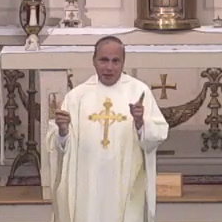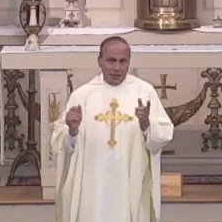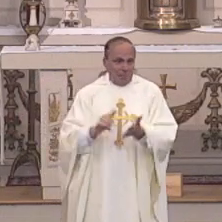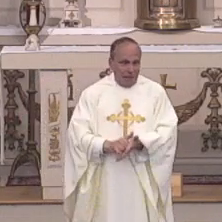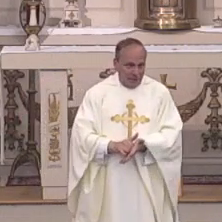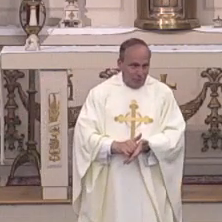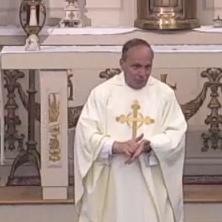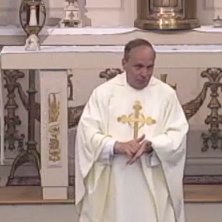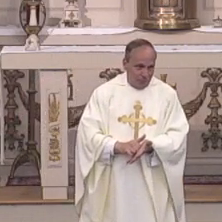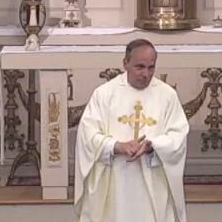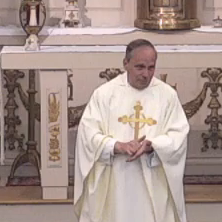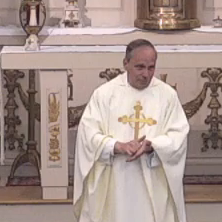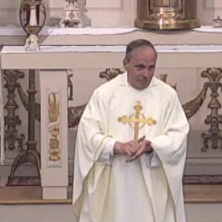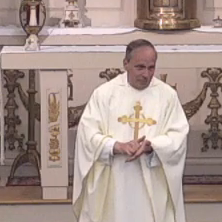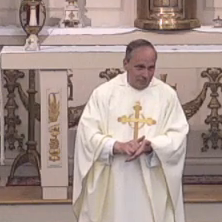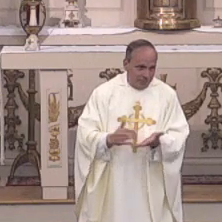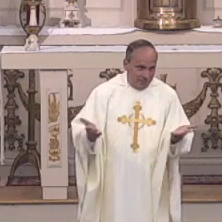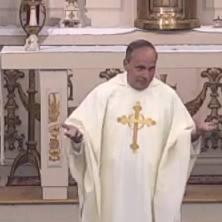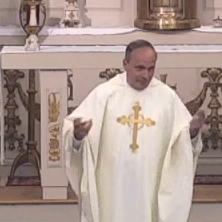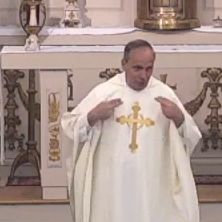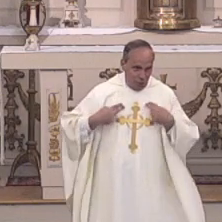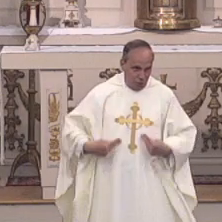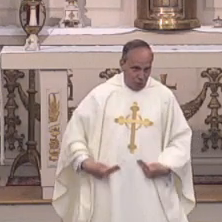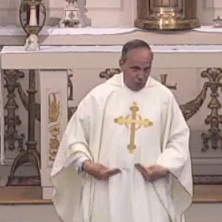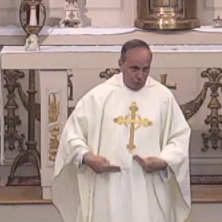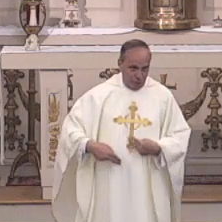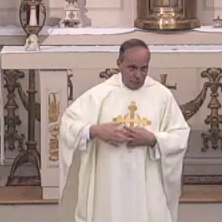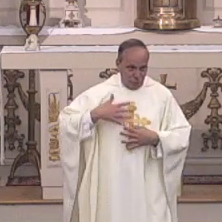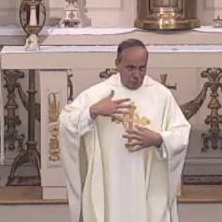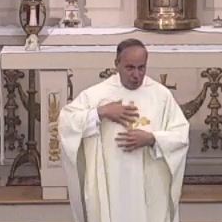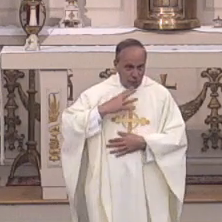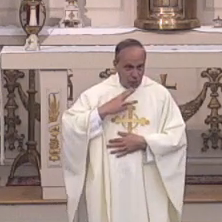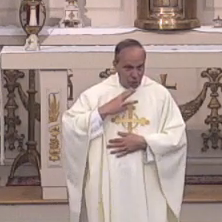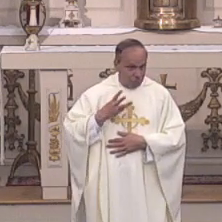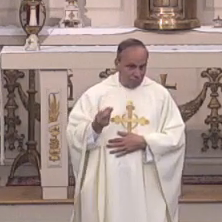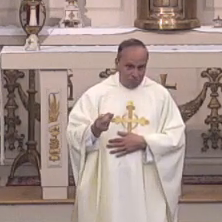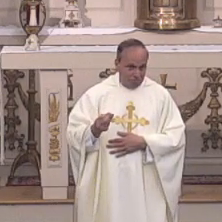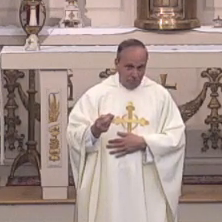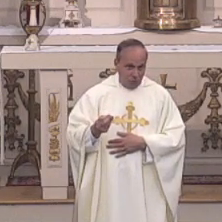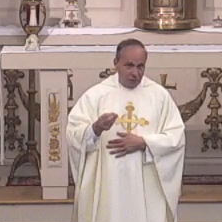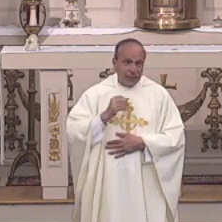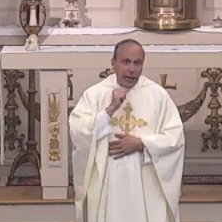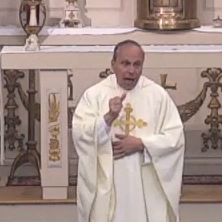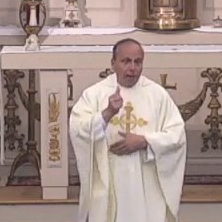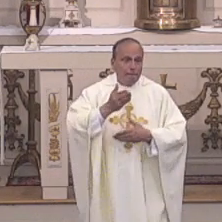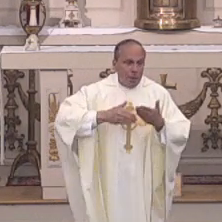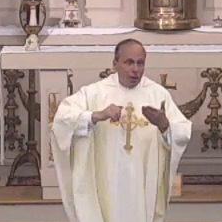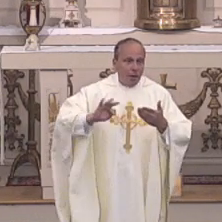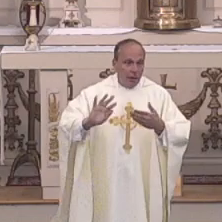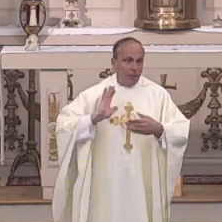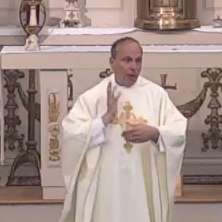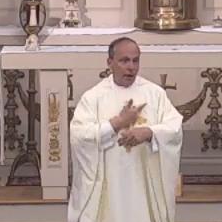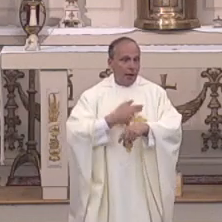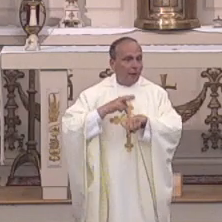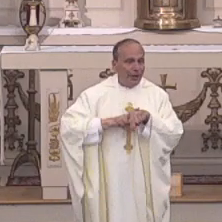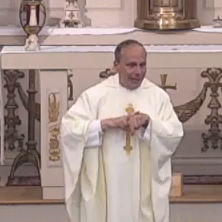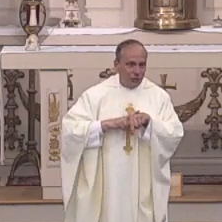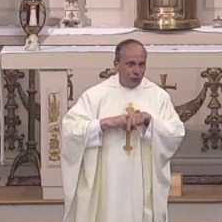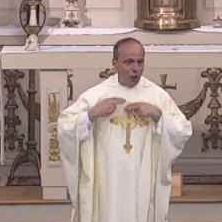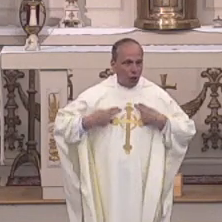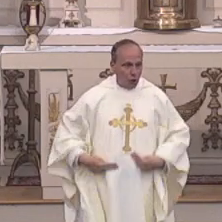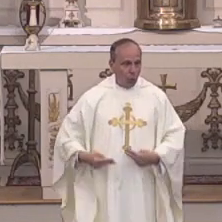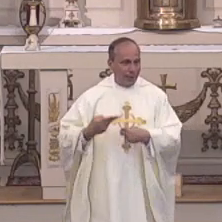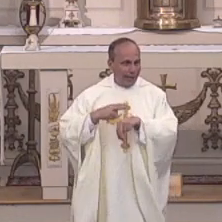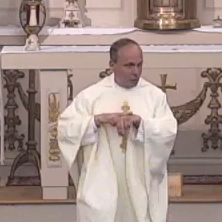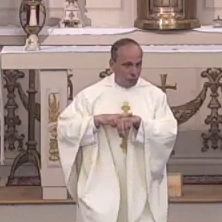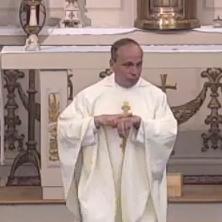or crazy, but it's just not possible to be a human being and breathe water at the same time. It's not a part of our